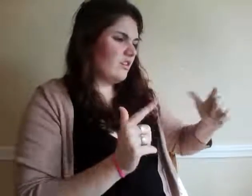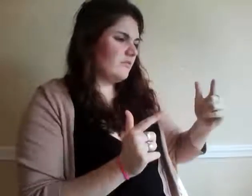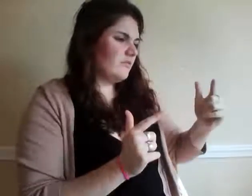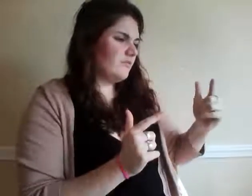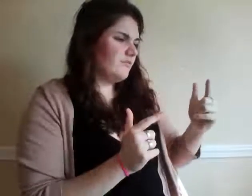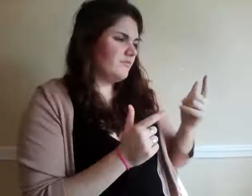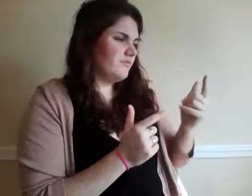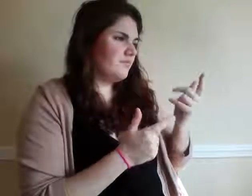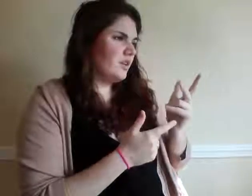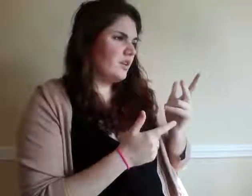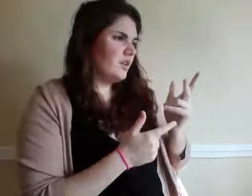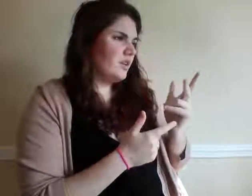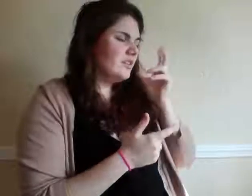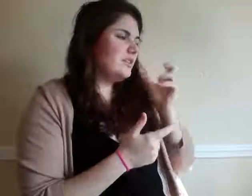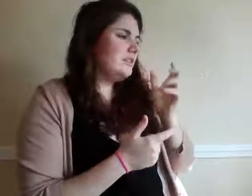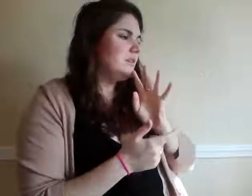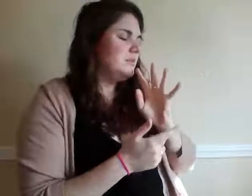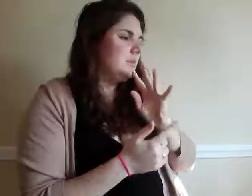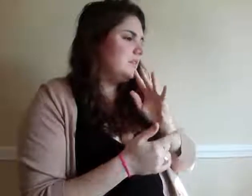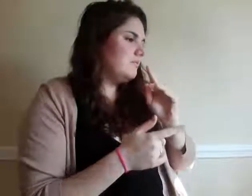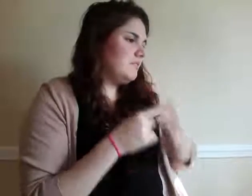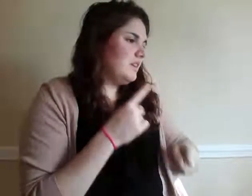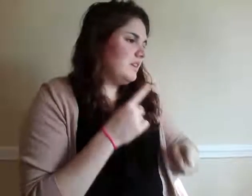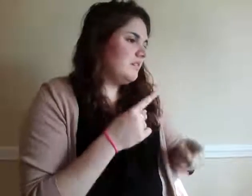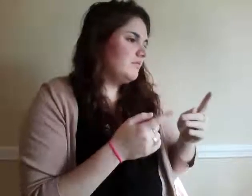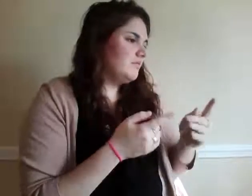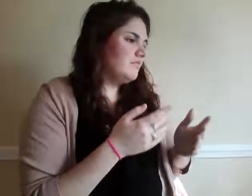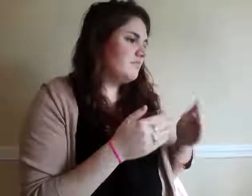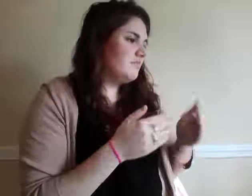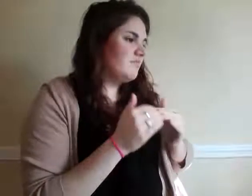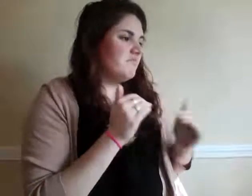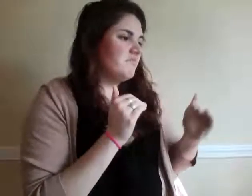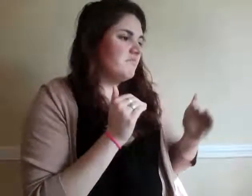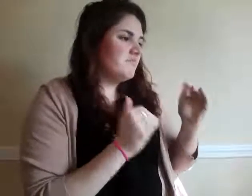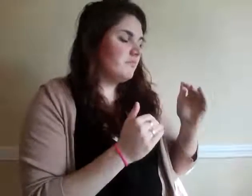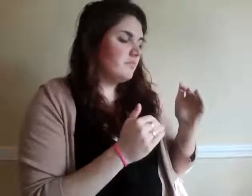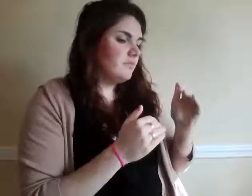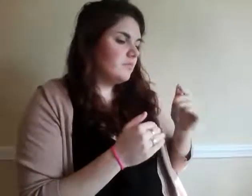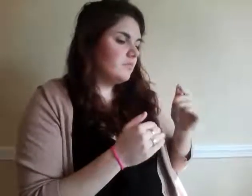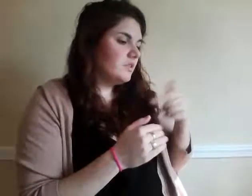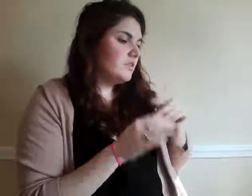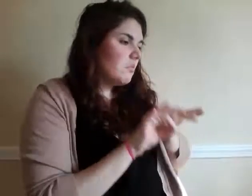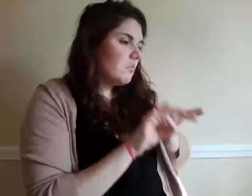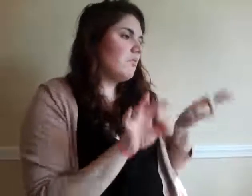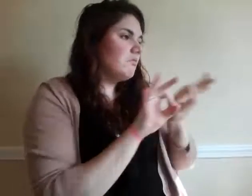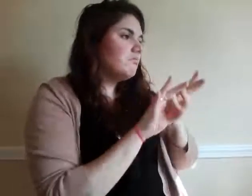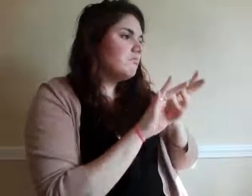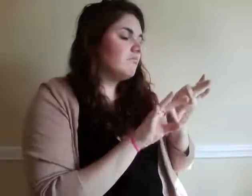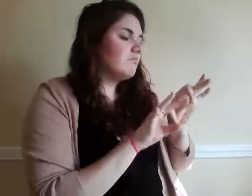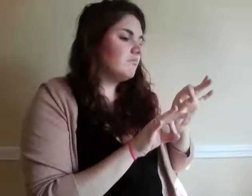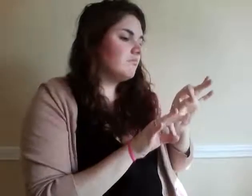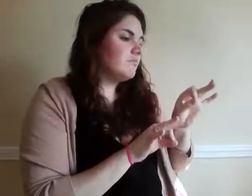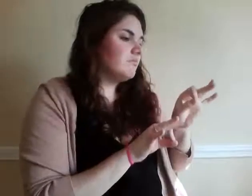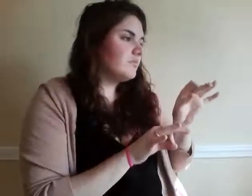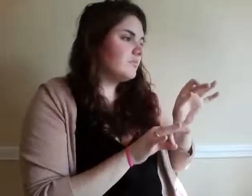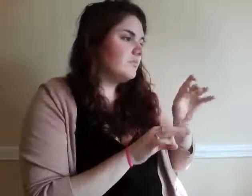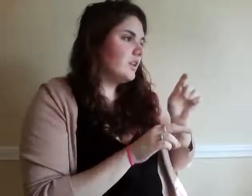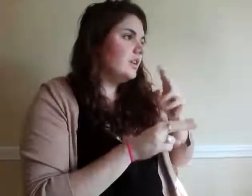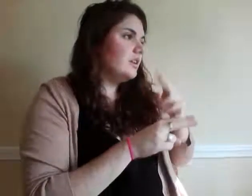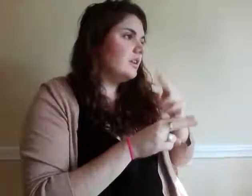speaking, that is important. And so they are getting it in a natural way. I've